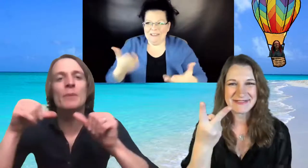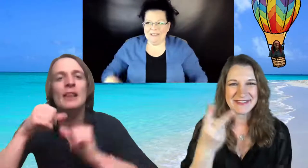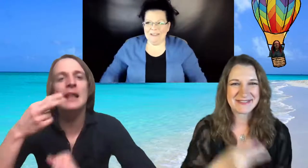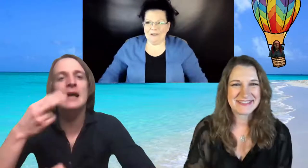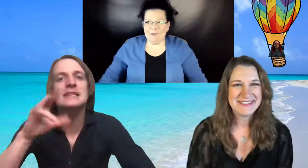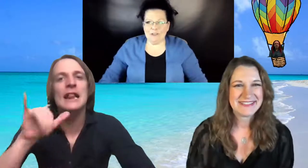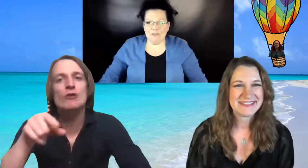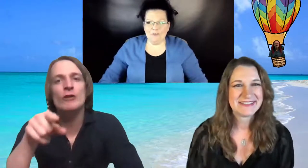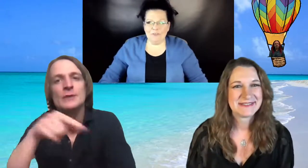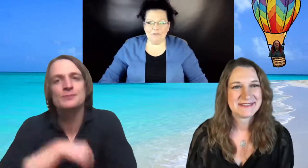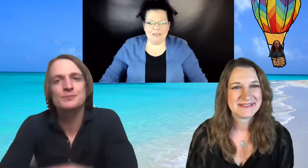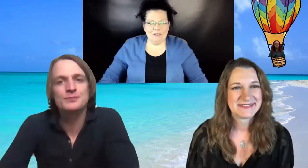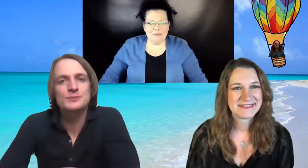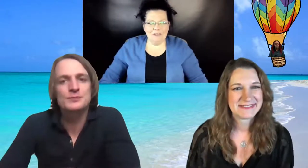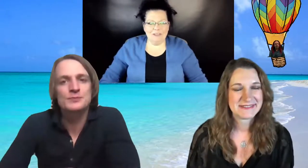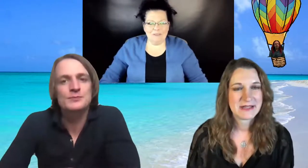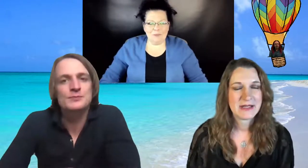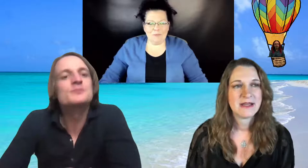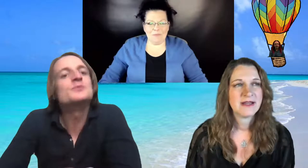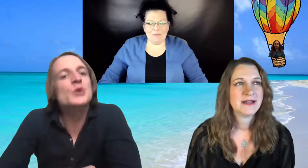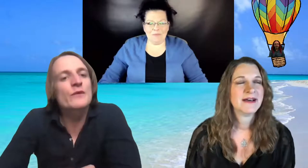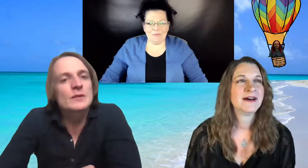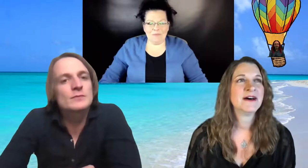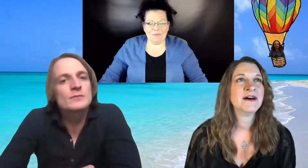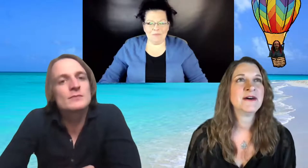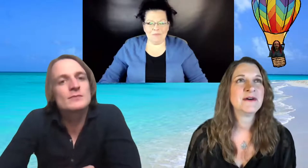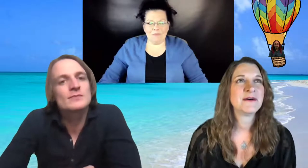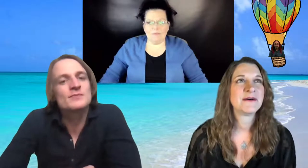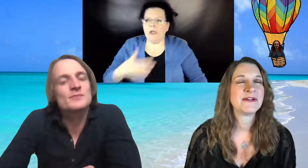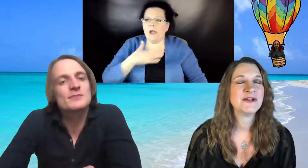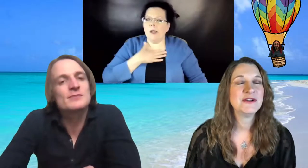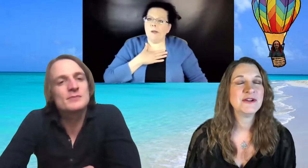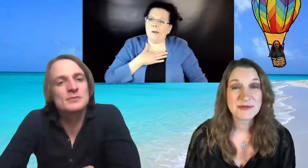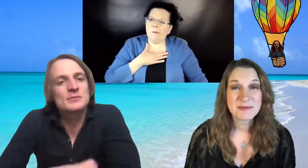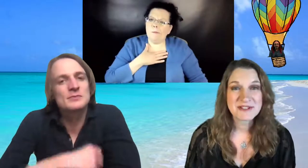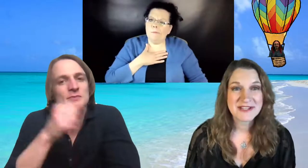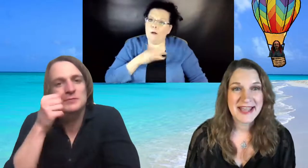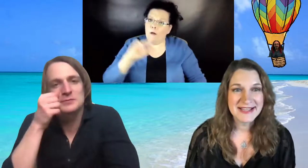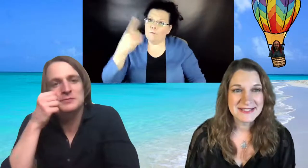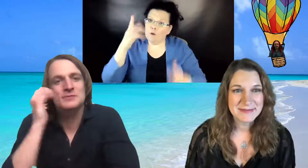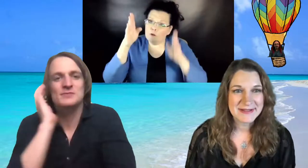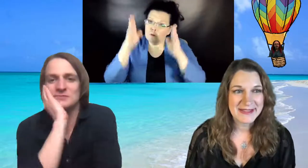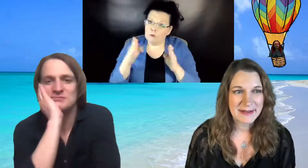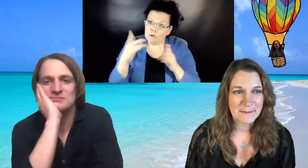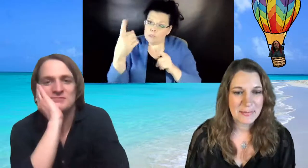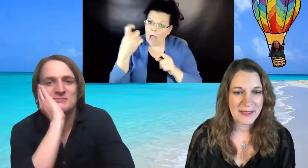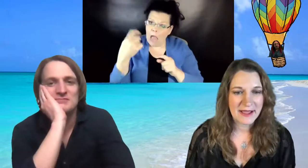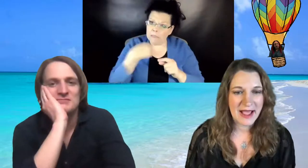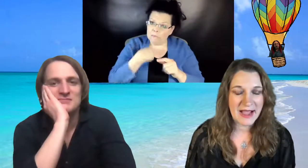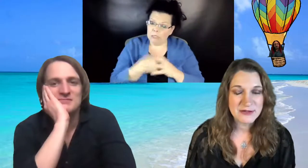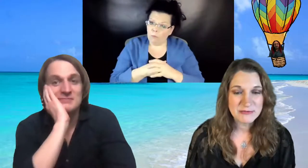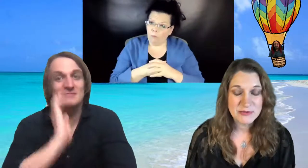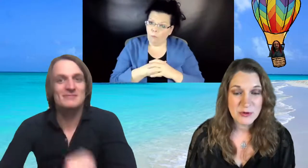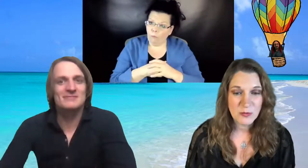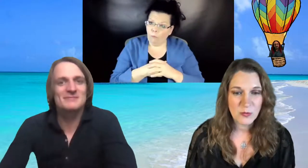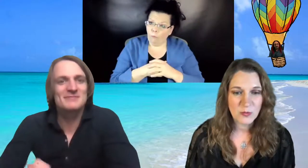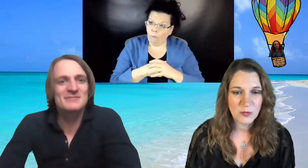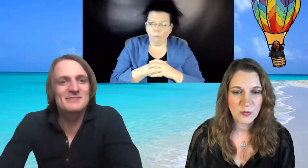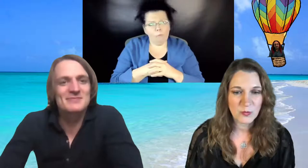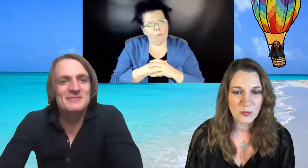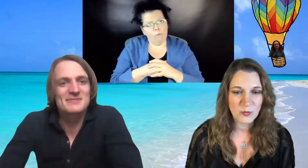Everything is flipped. What's your favorite place, Hilari? Oh, you're the first person to ask me that. I don't